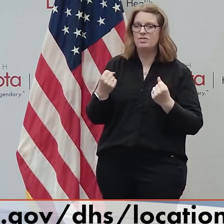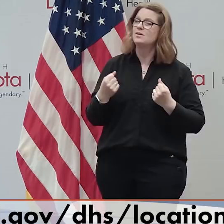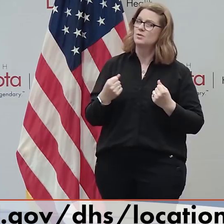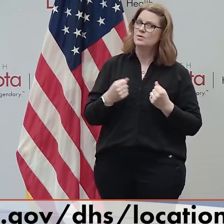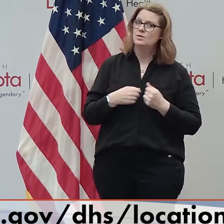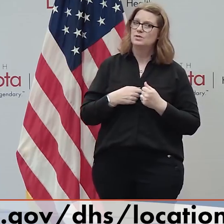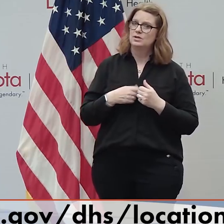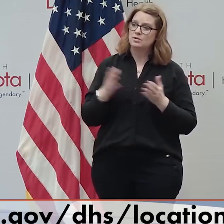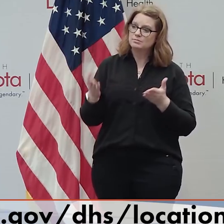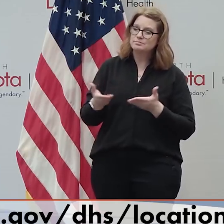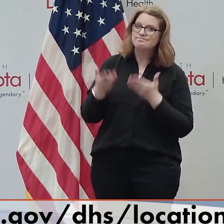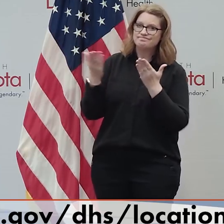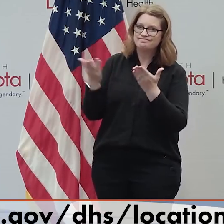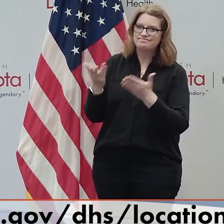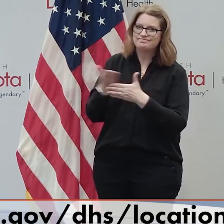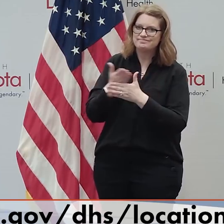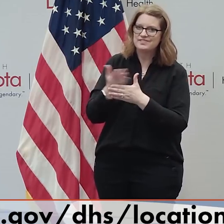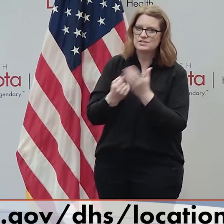that you care.